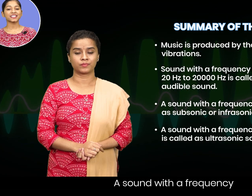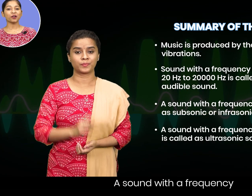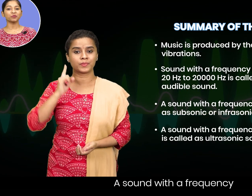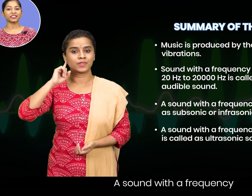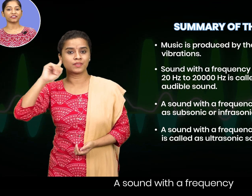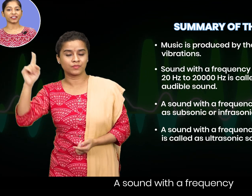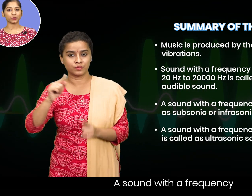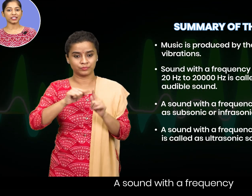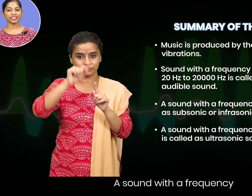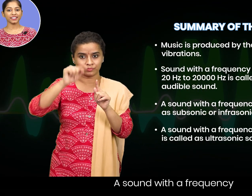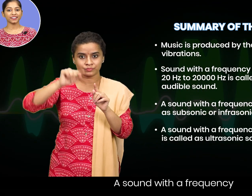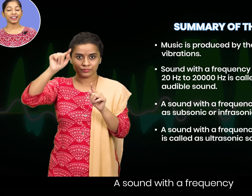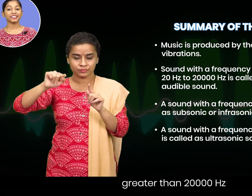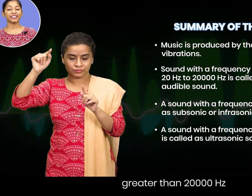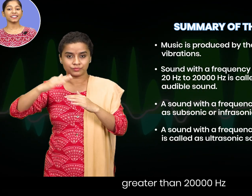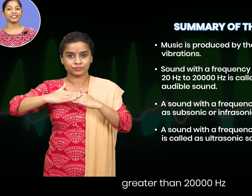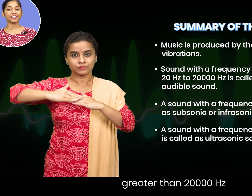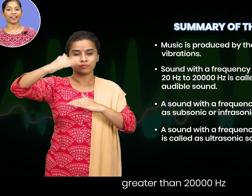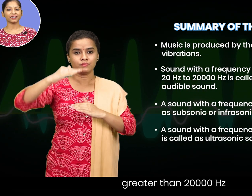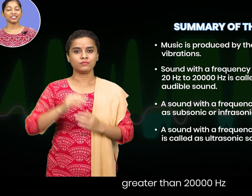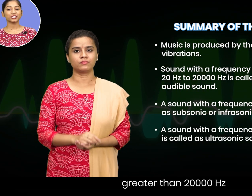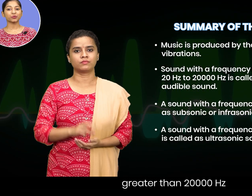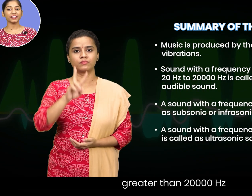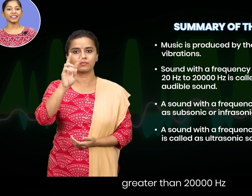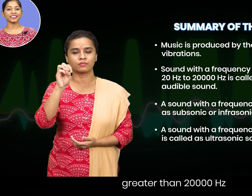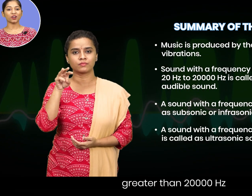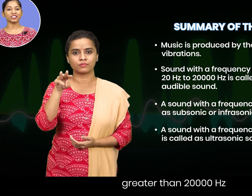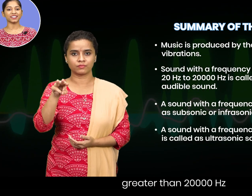A sound with a frequency greater than